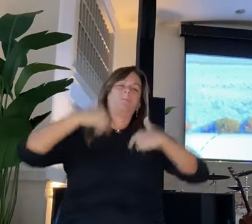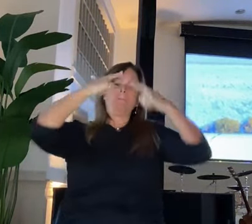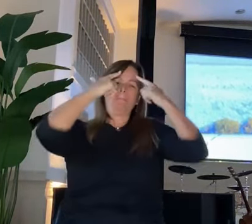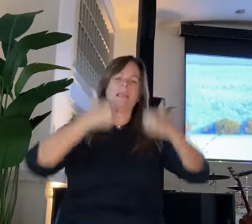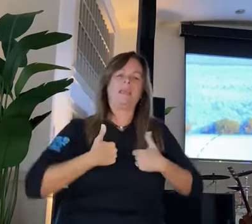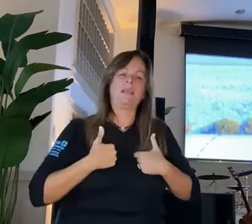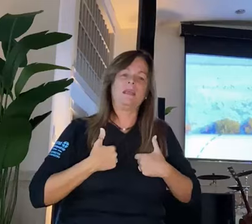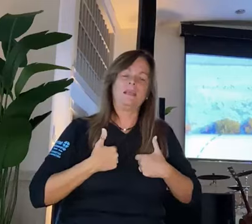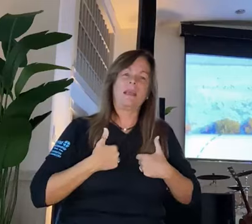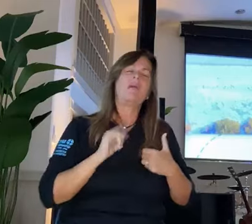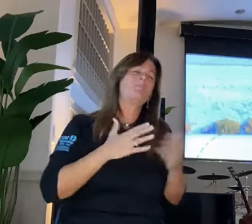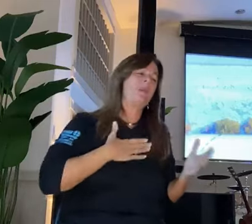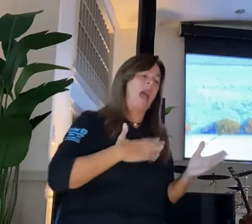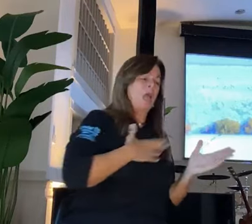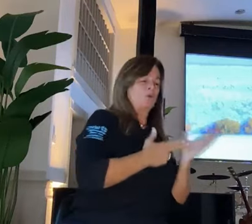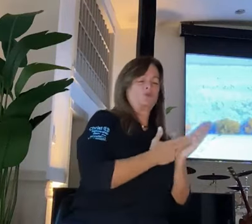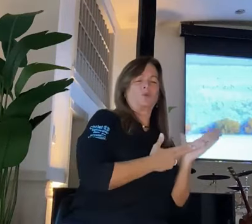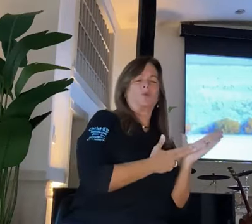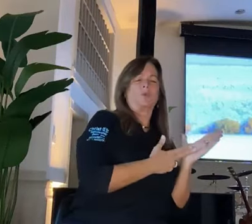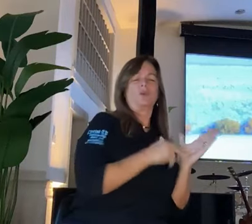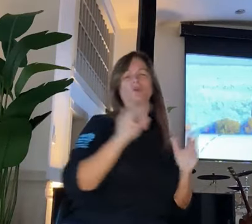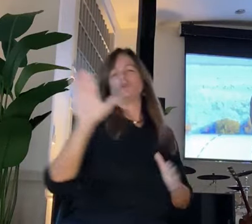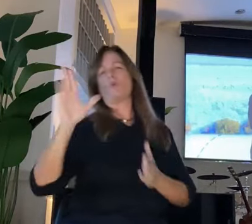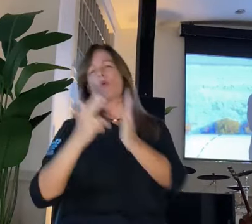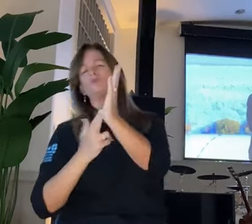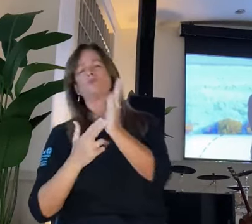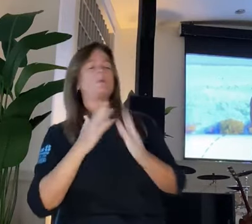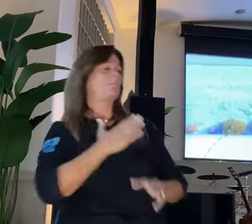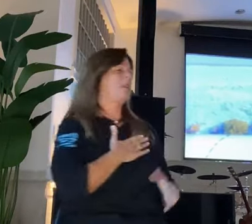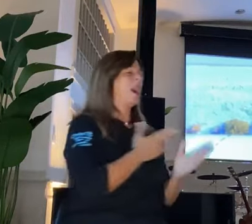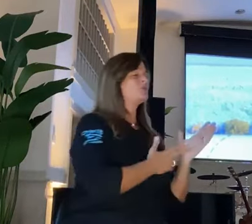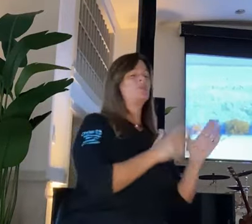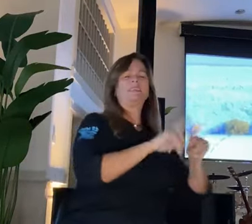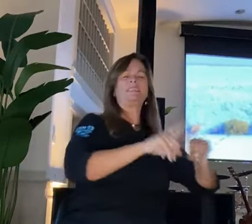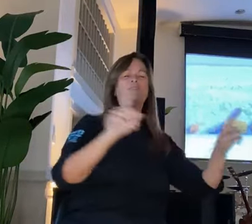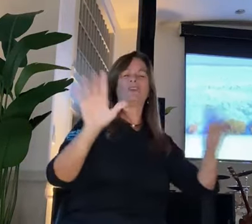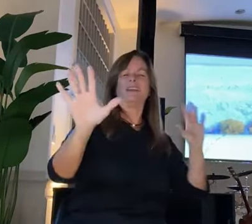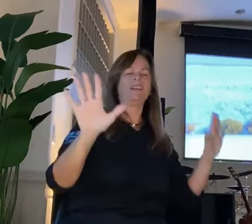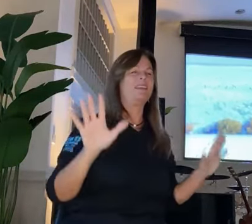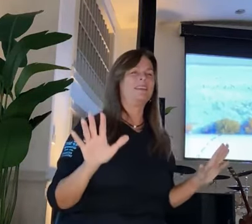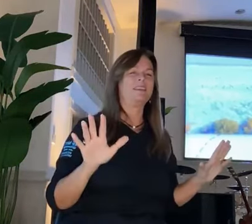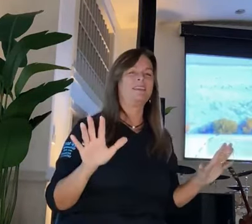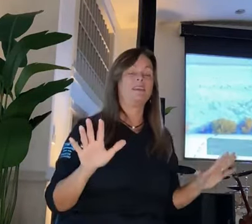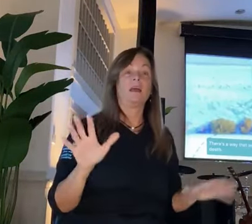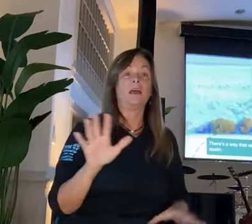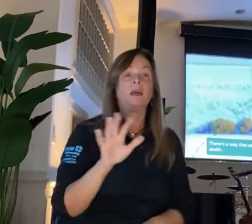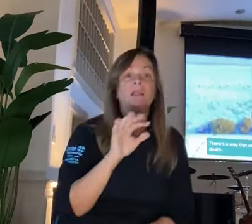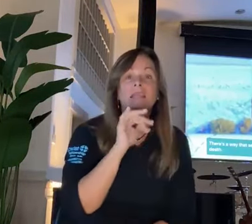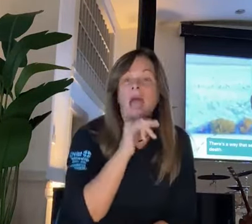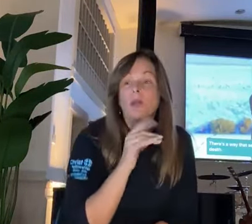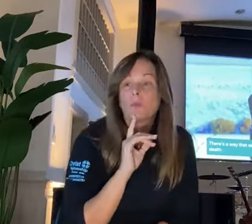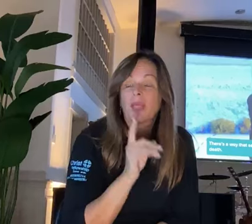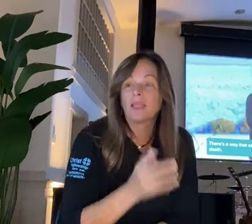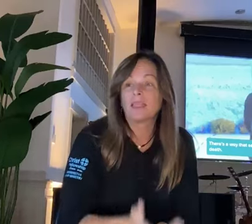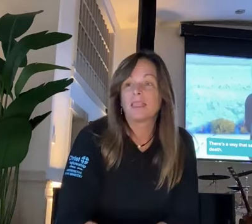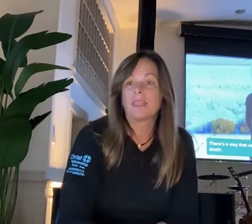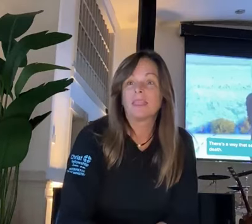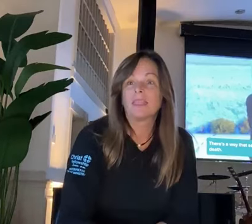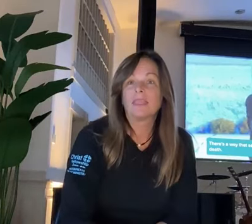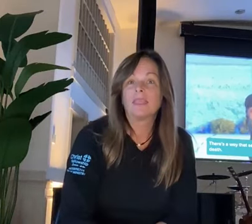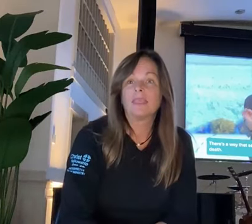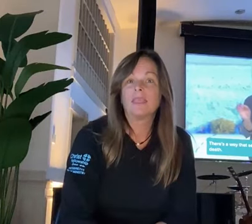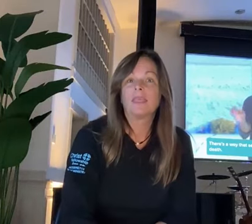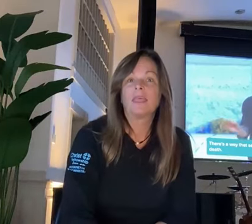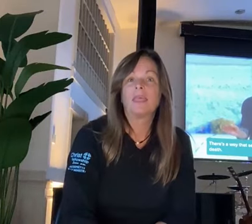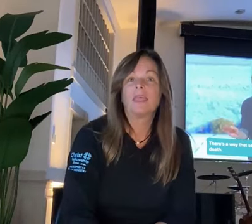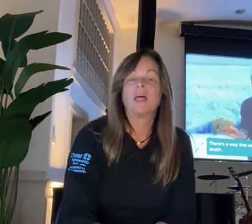that that's not truth. In fact, there's a verse of scripture in Proverbs 14:12 that says there is a way or a path that